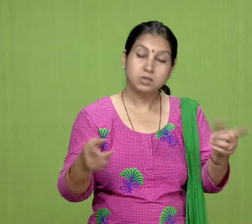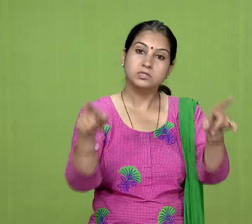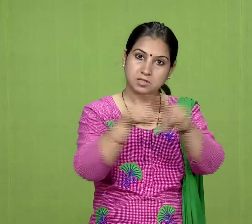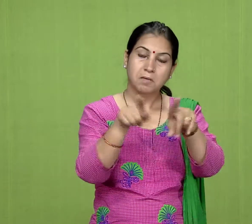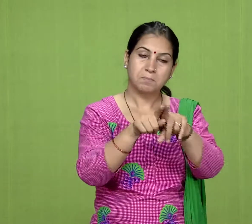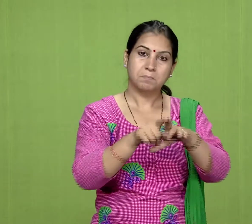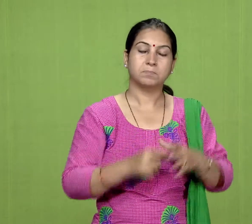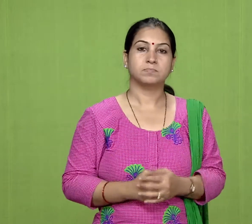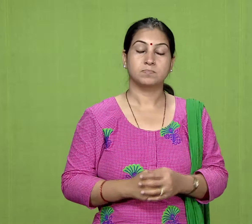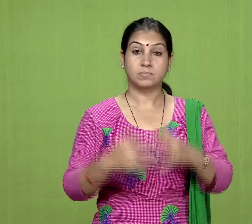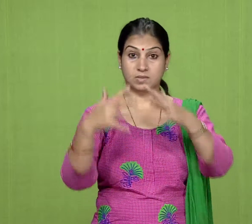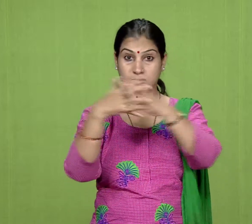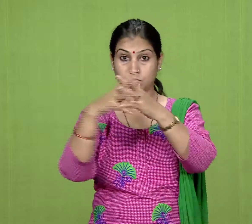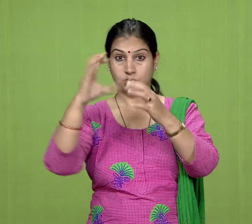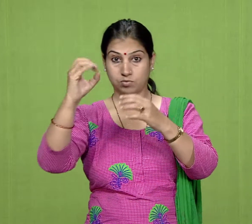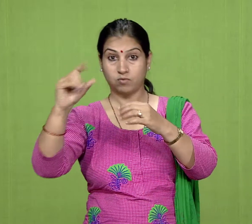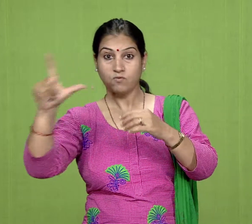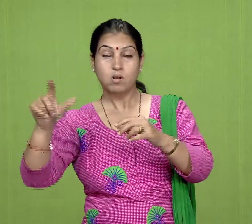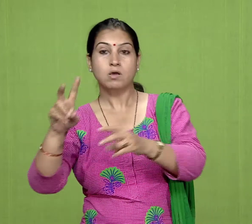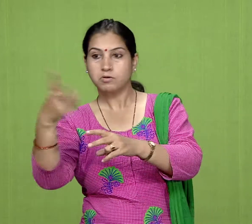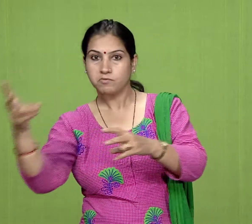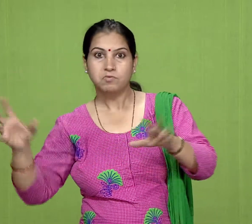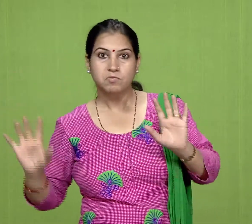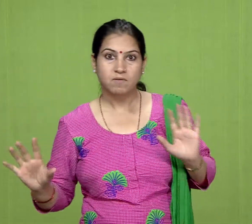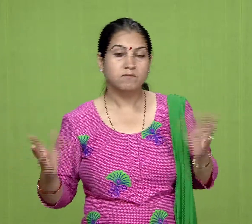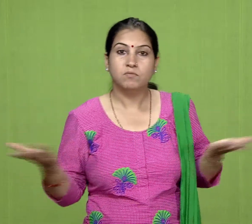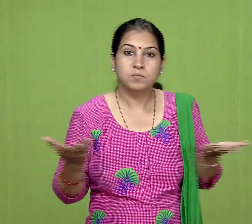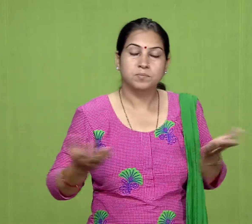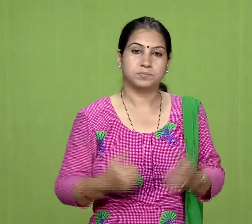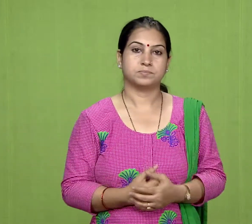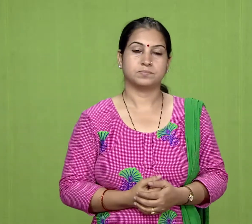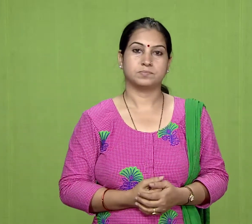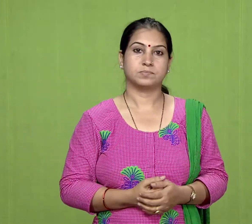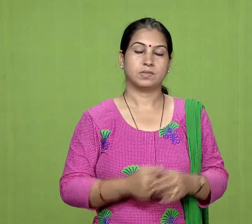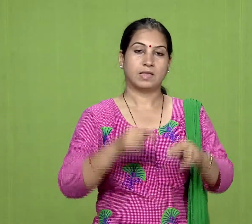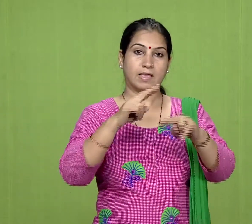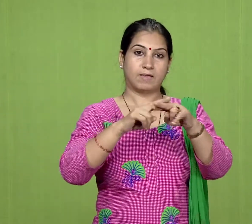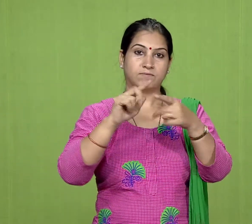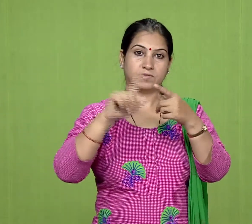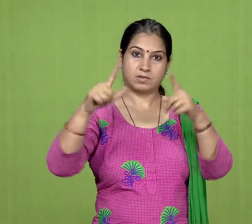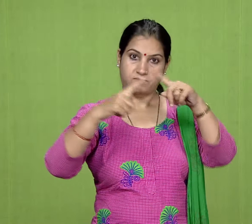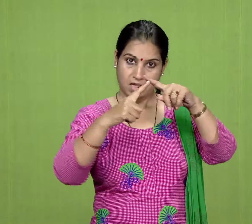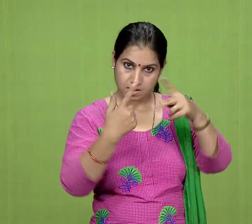Similarly, wool is available in the form of felt,